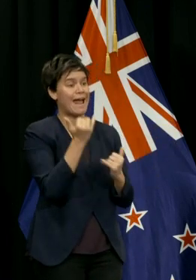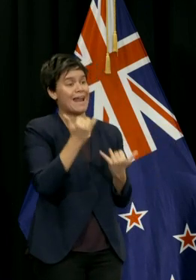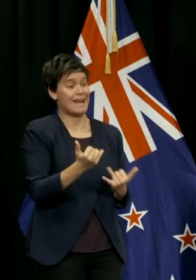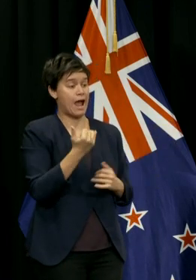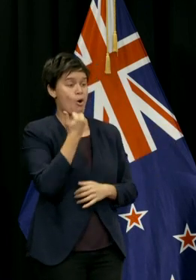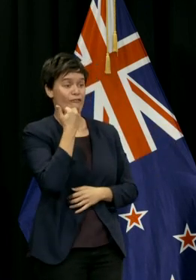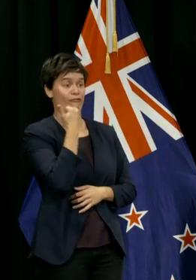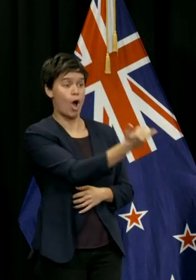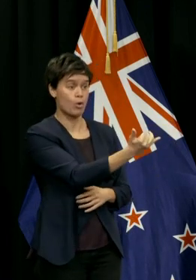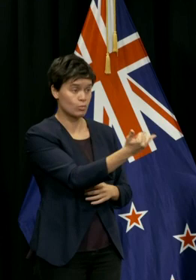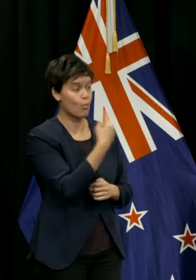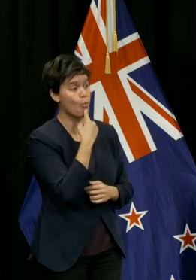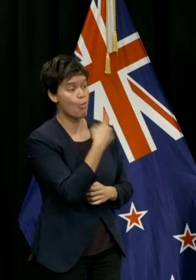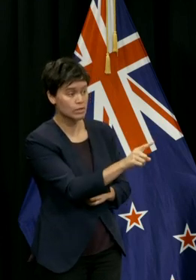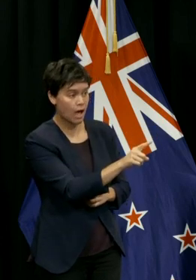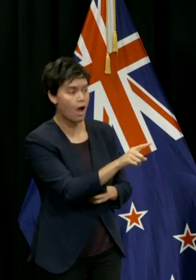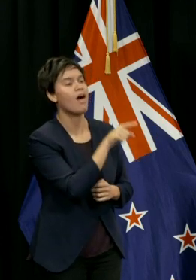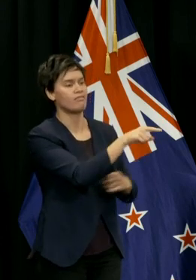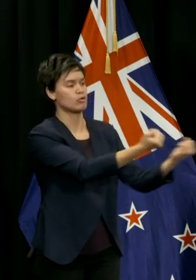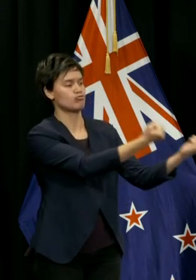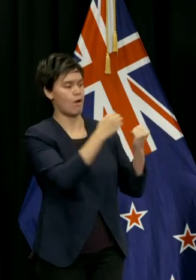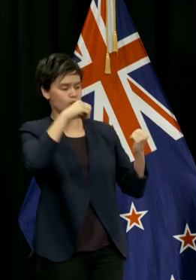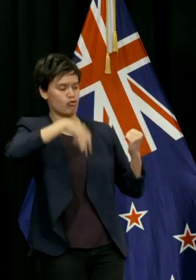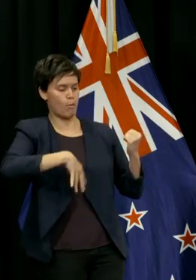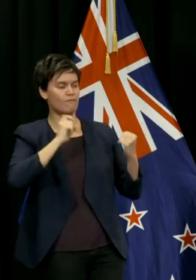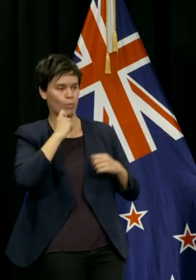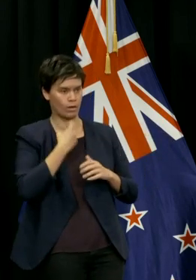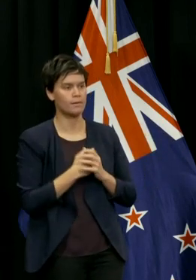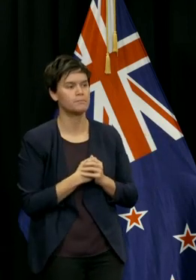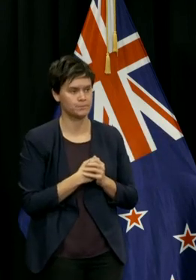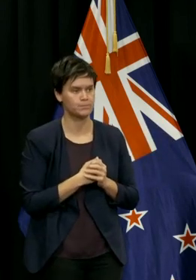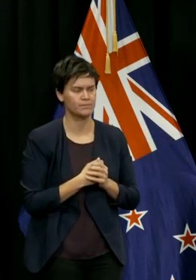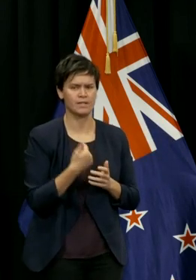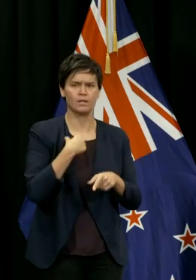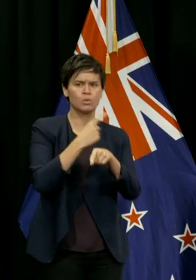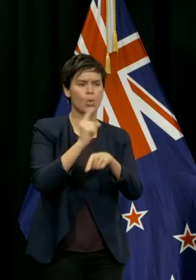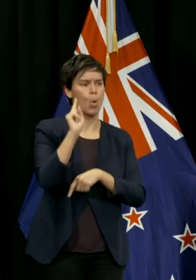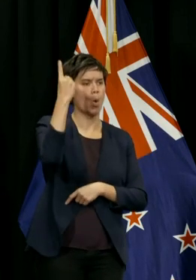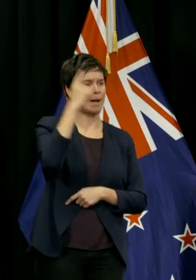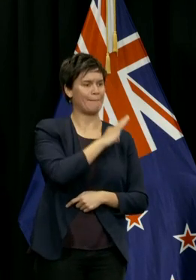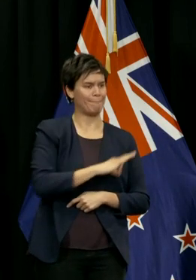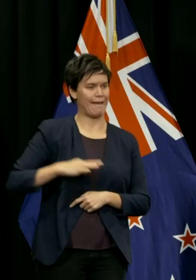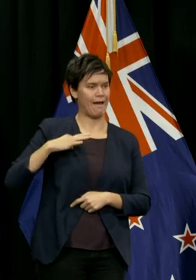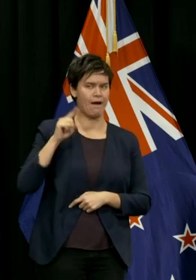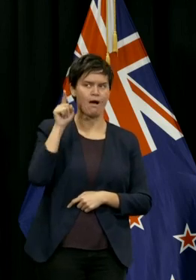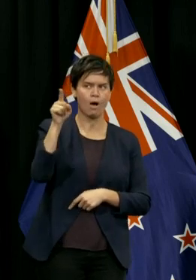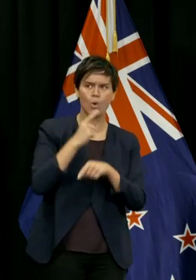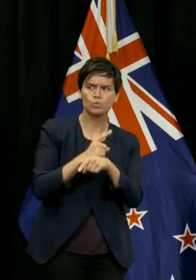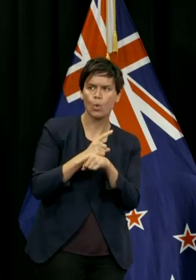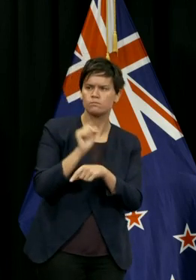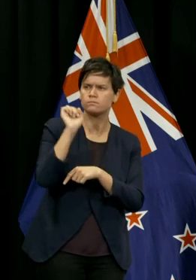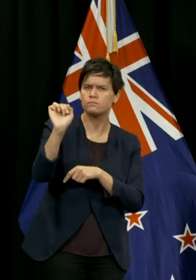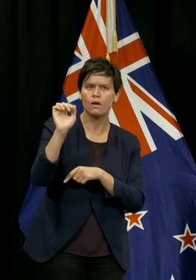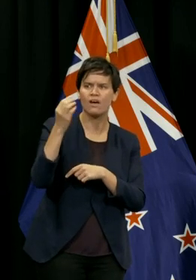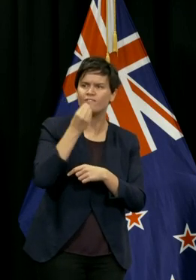I spoke just yesterday with Mayor Phil Goff around the work Council is doing to support some of the food that is being packaged up